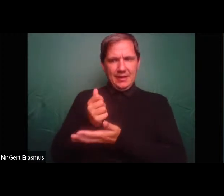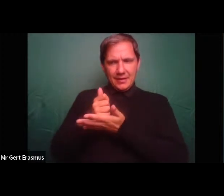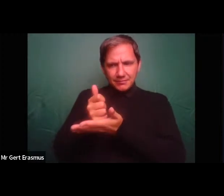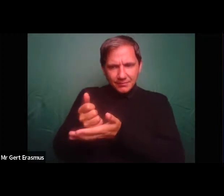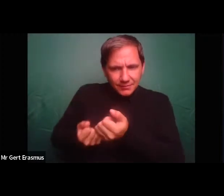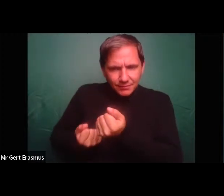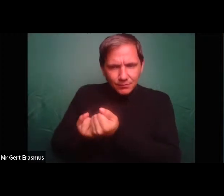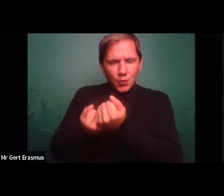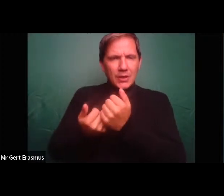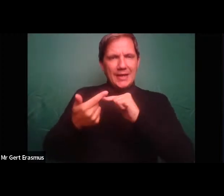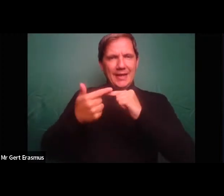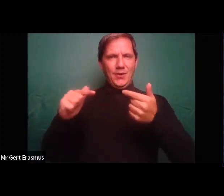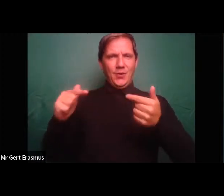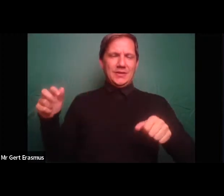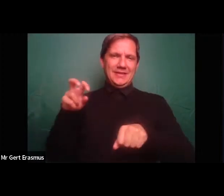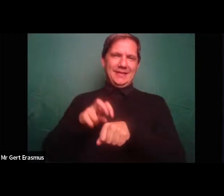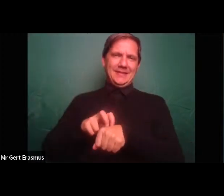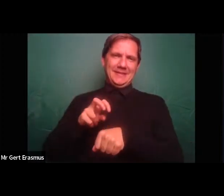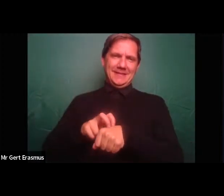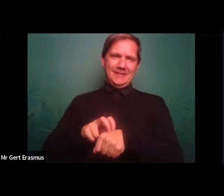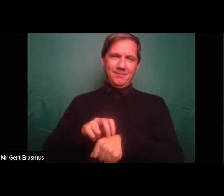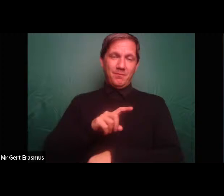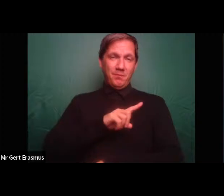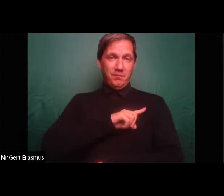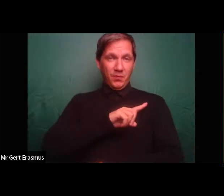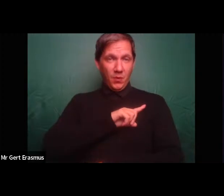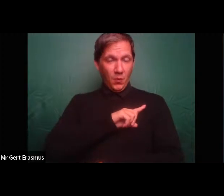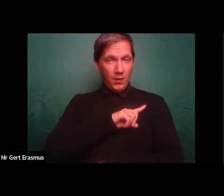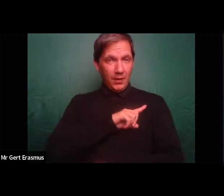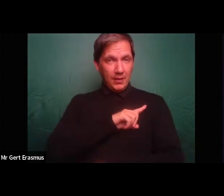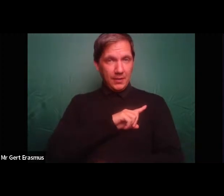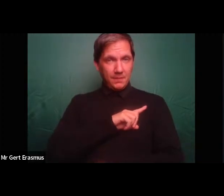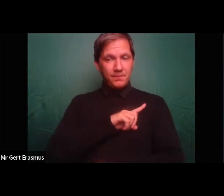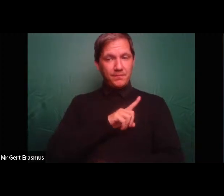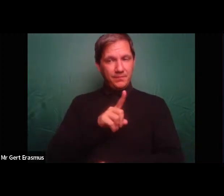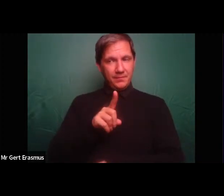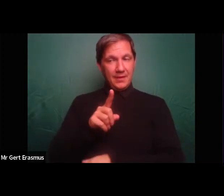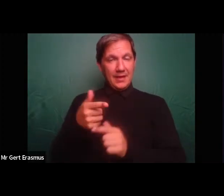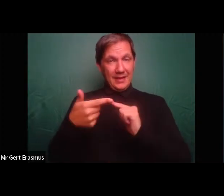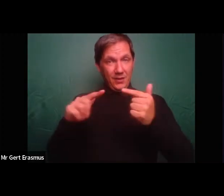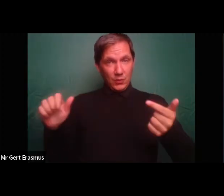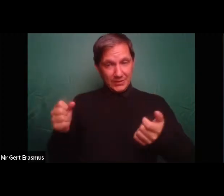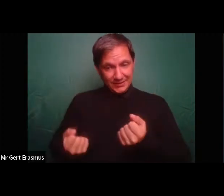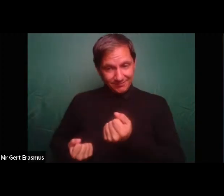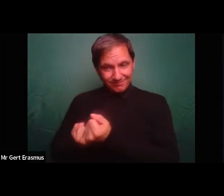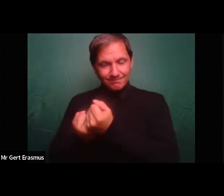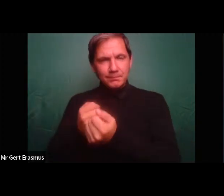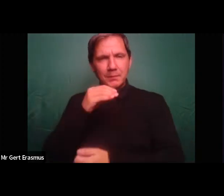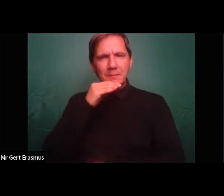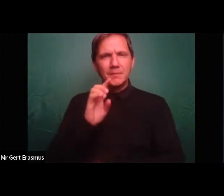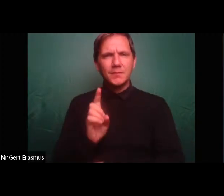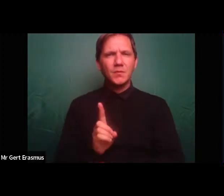requirements, okay? Because it essentially involves introducing